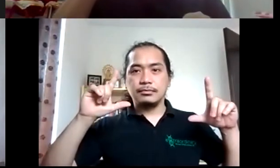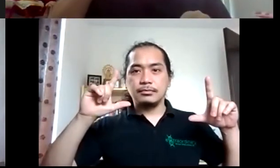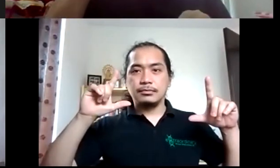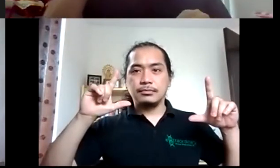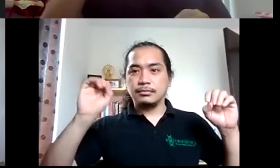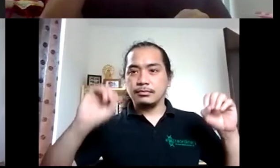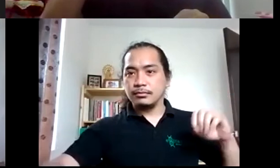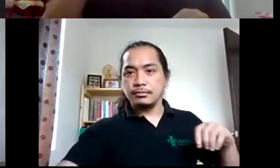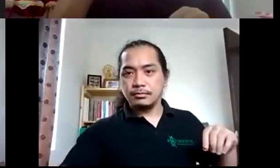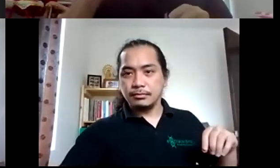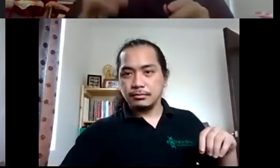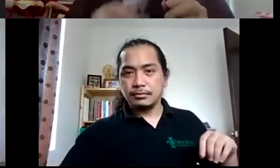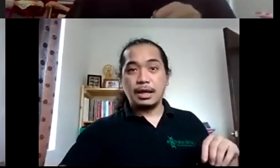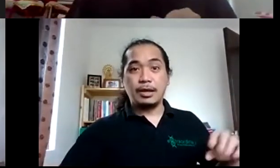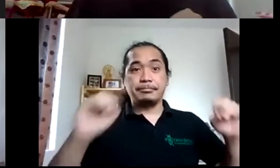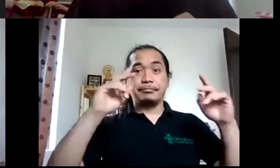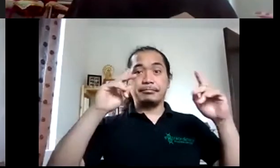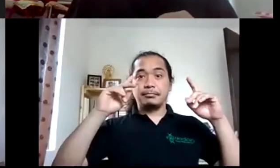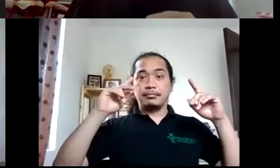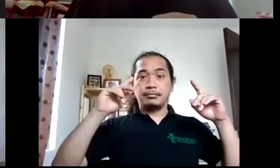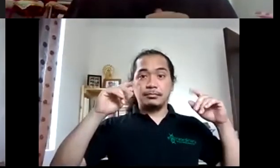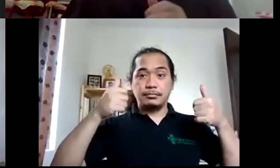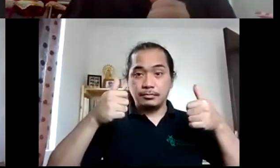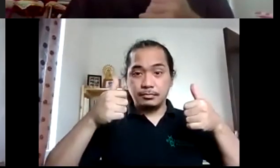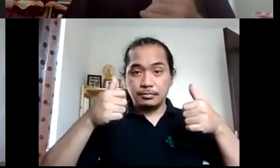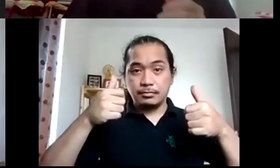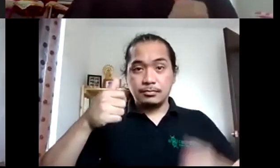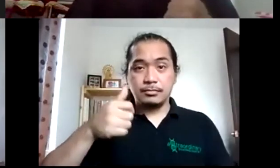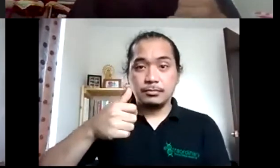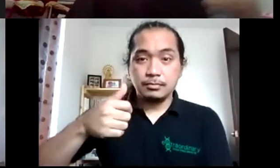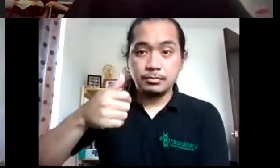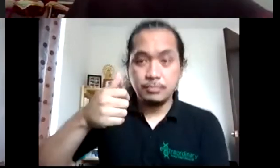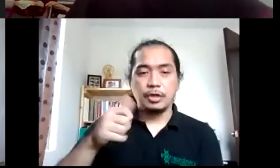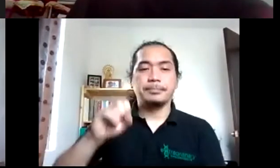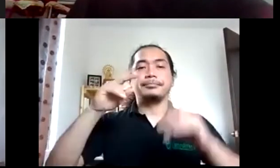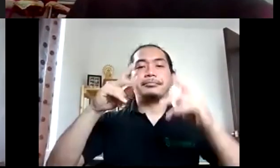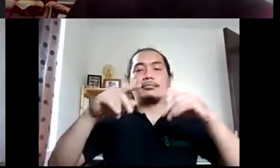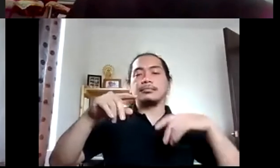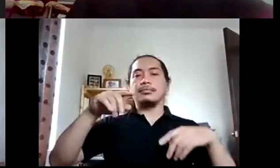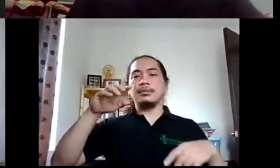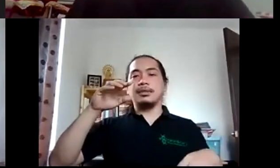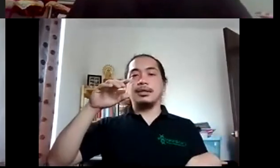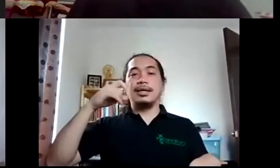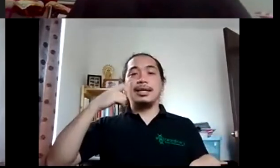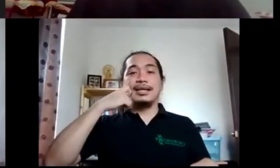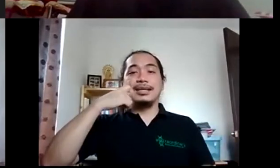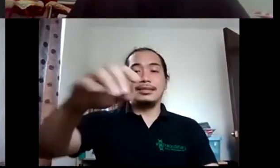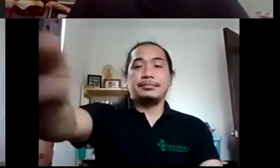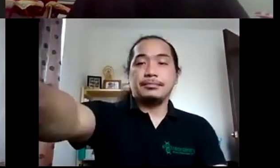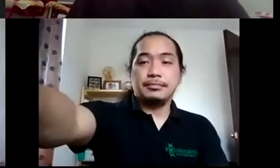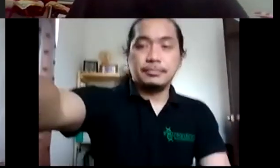Am I going to be spotlighted or what? Yeah, I should spotlight. Okay, I'll just go. All